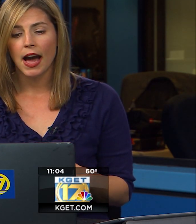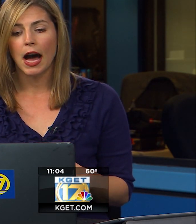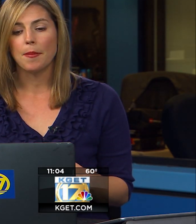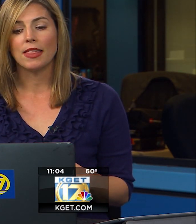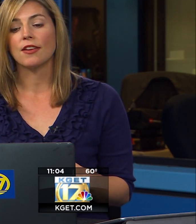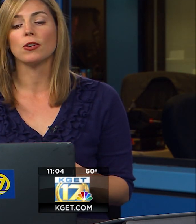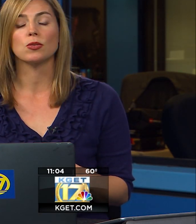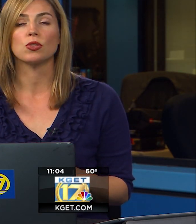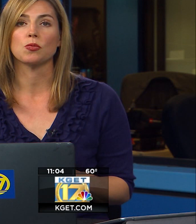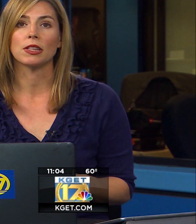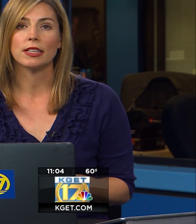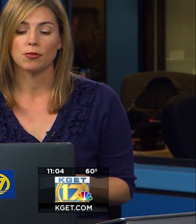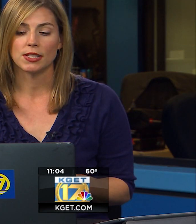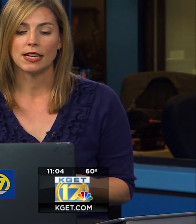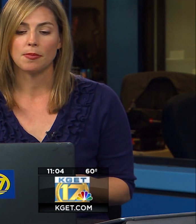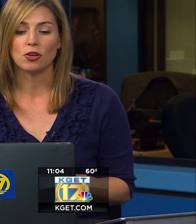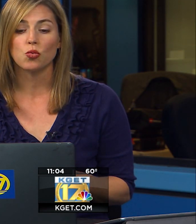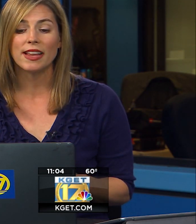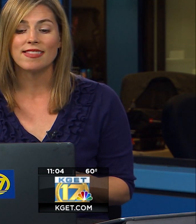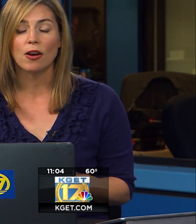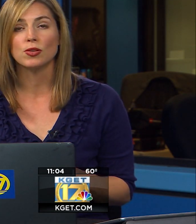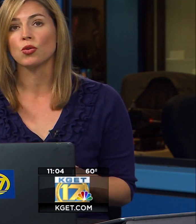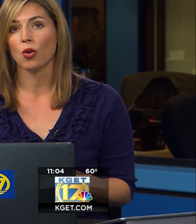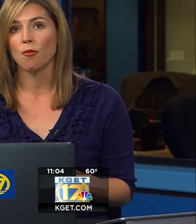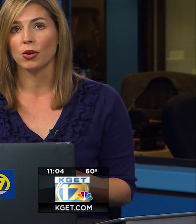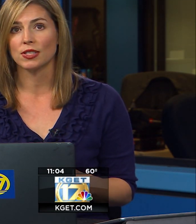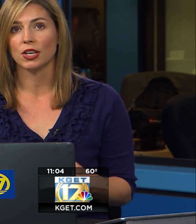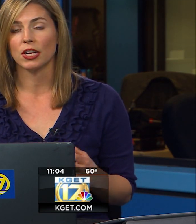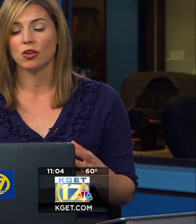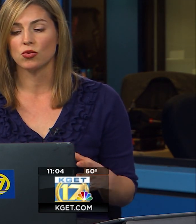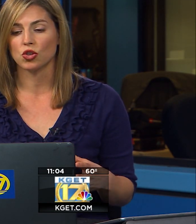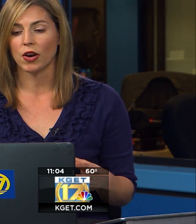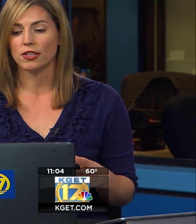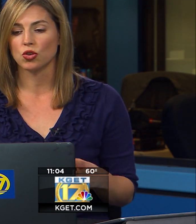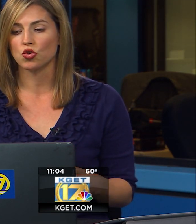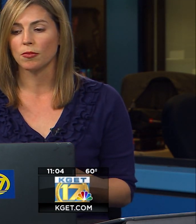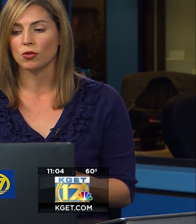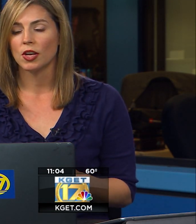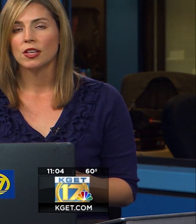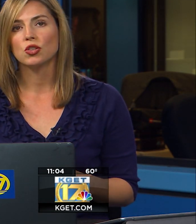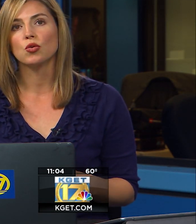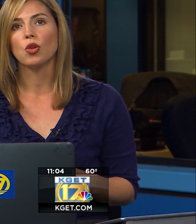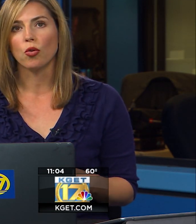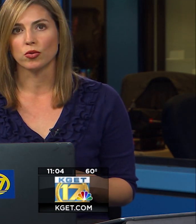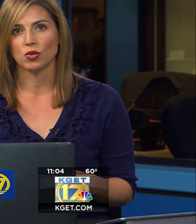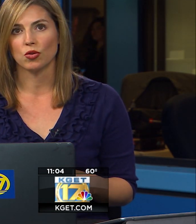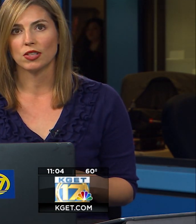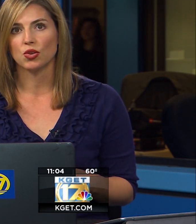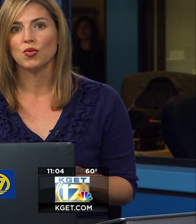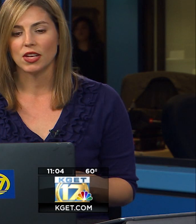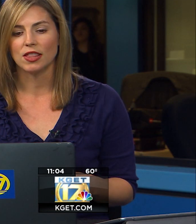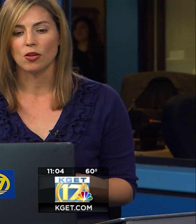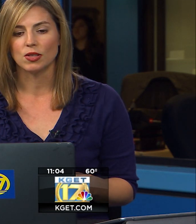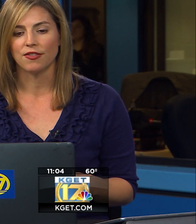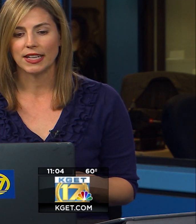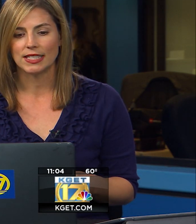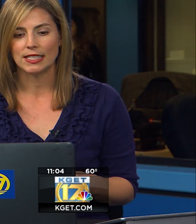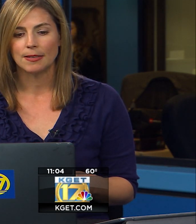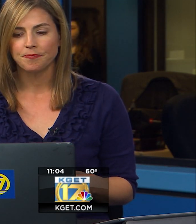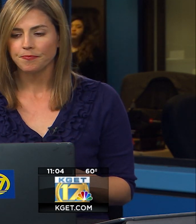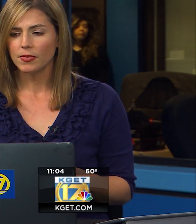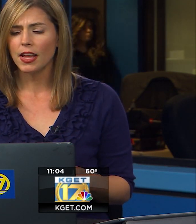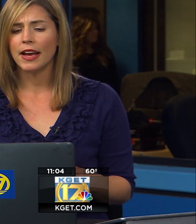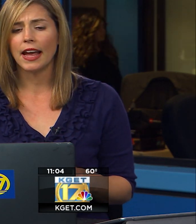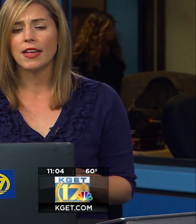well. And they've also just received about 20,000 Chromebooks they're going to use to try and distribute to local students who need those